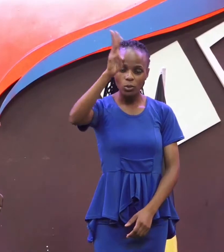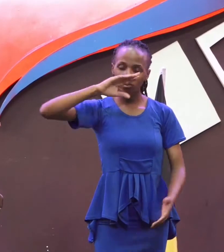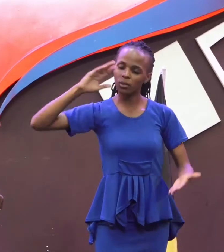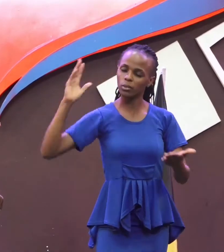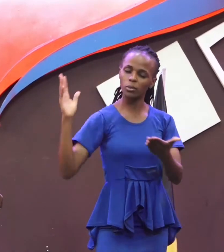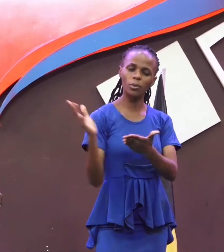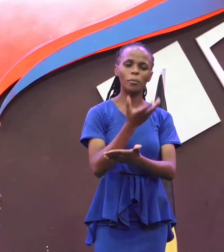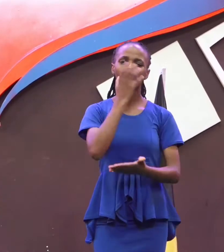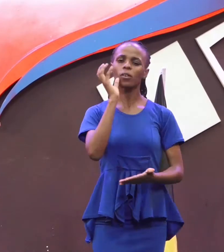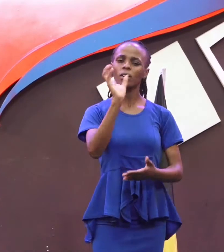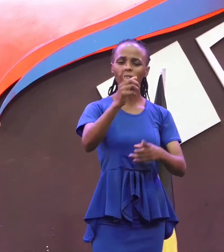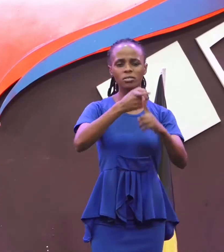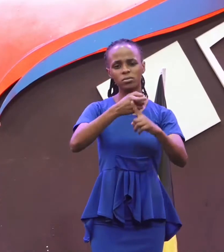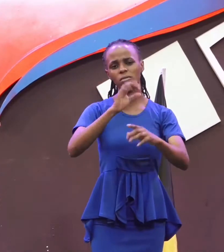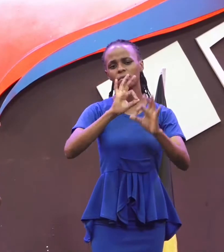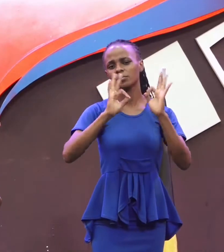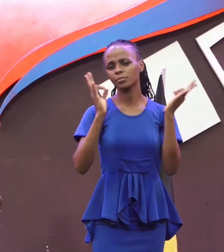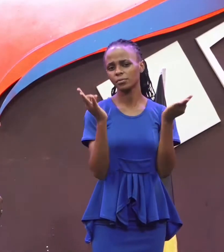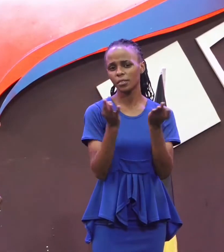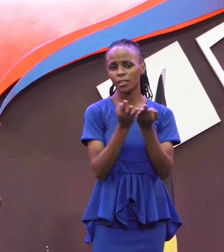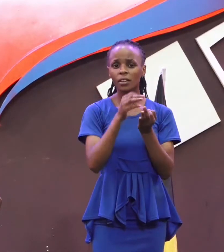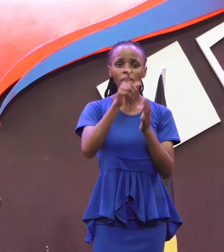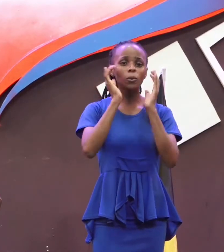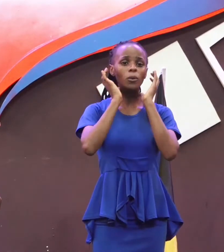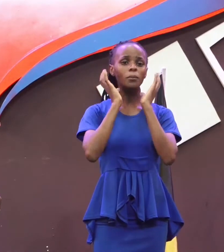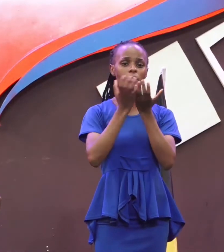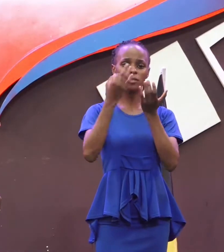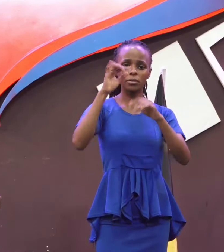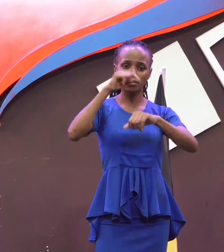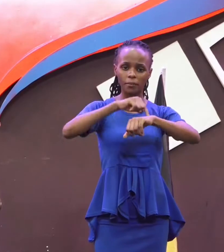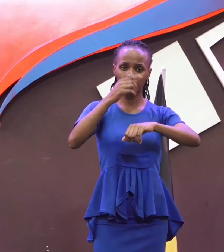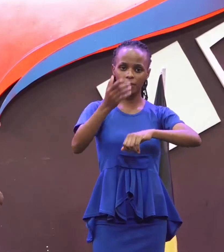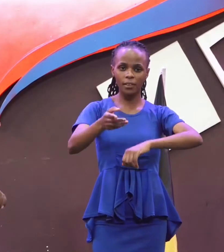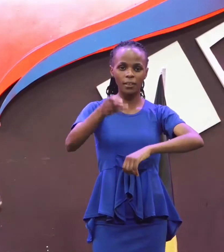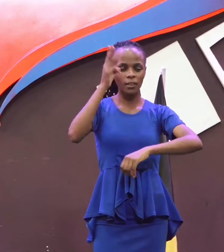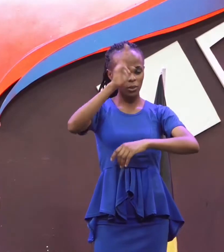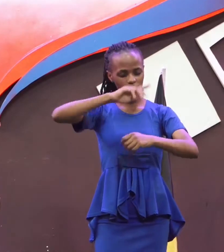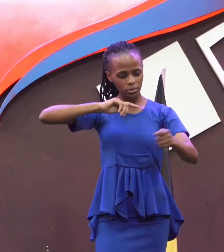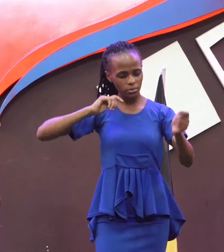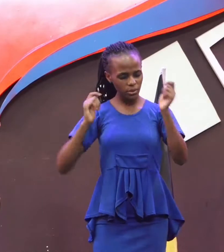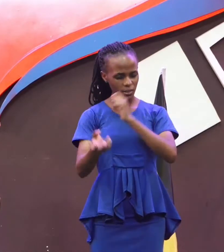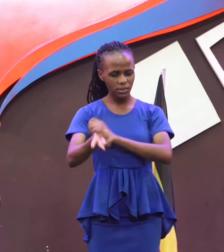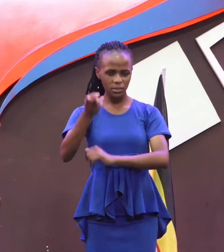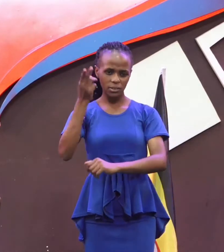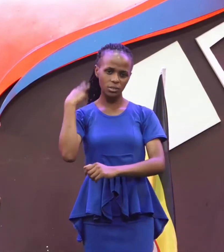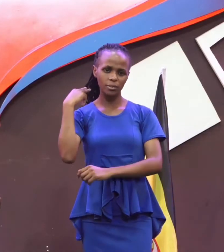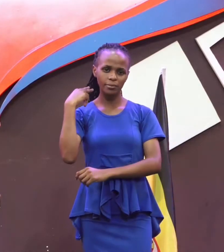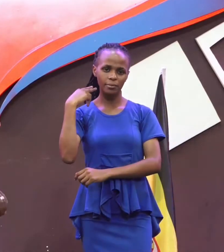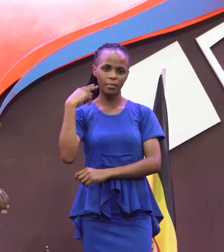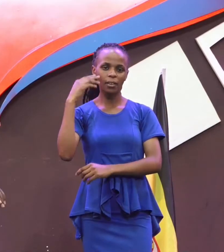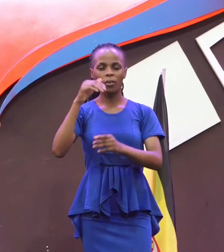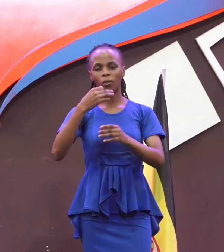You're going to take a reproach of your family. You're the Moses of this day who will change the